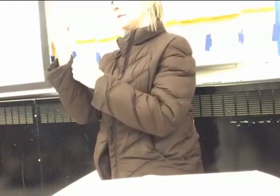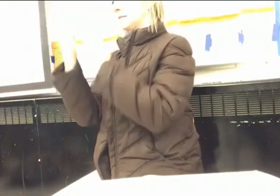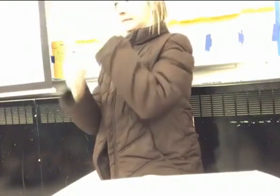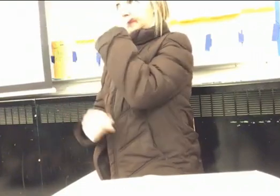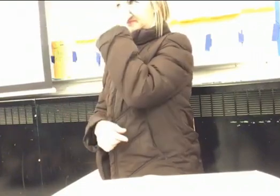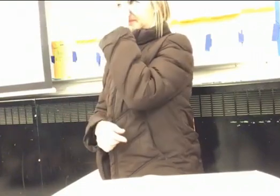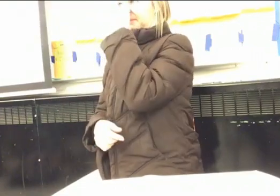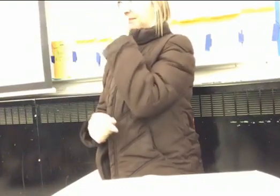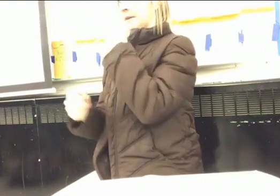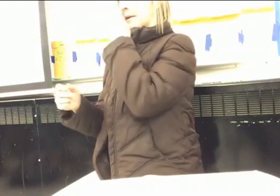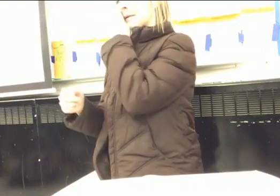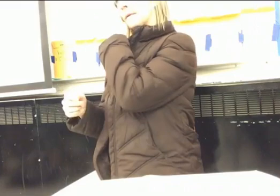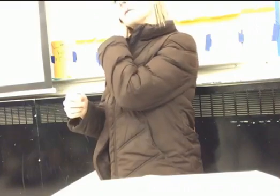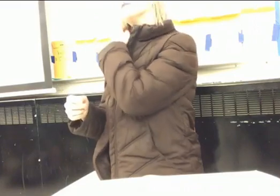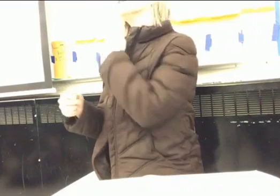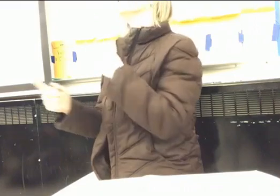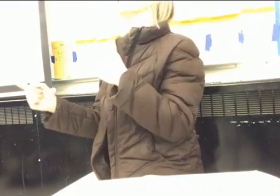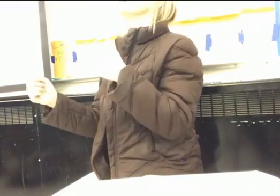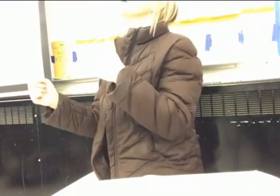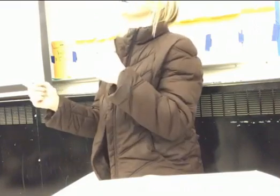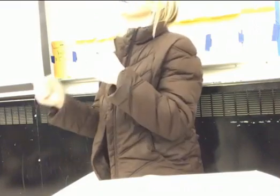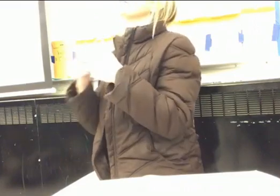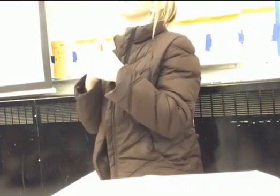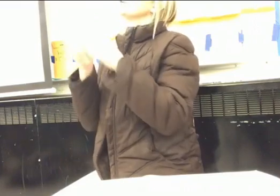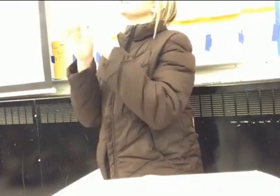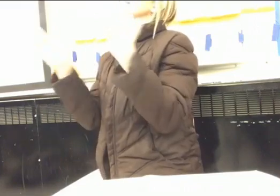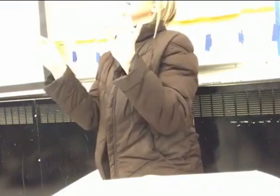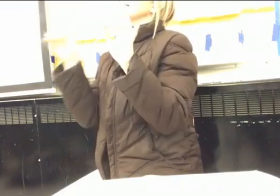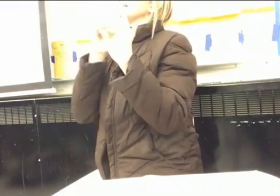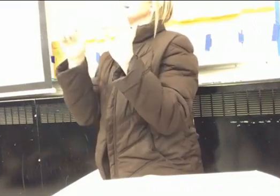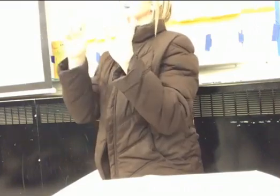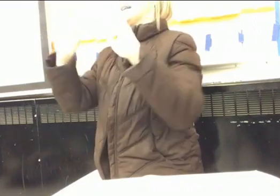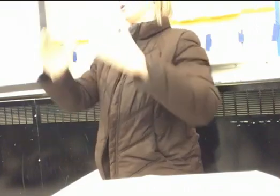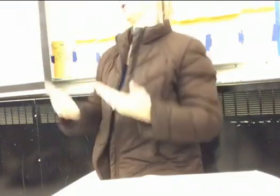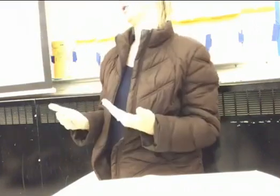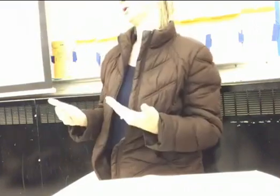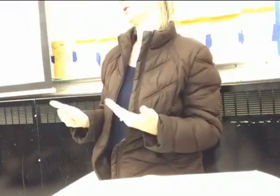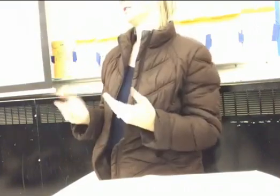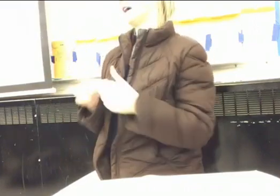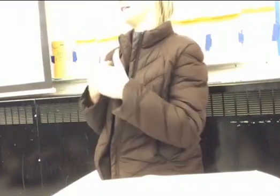The first sentence is an introduction, so it's really intro sentence and then 3 other things.